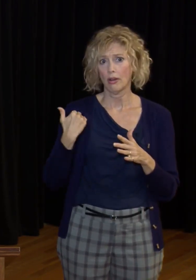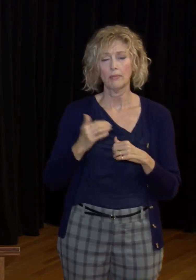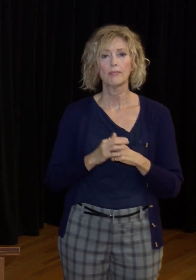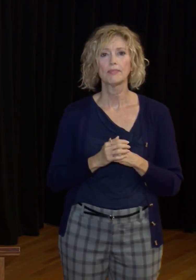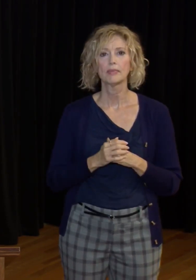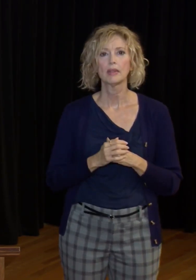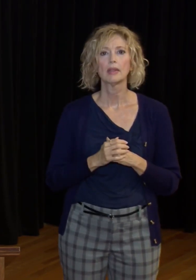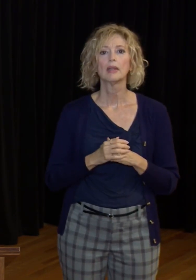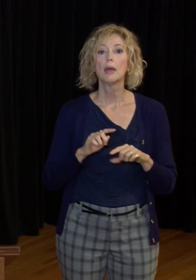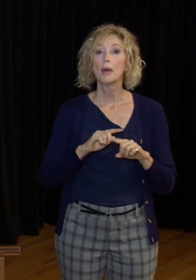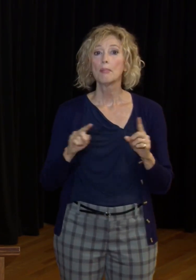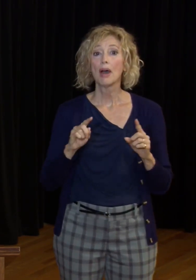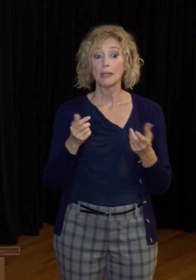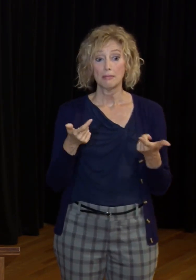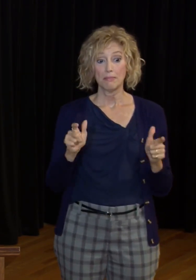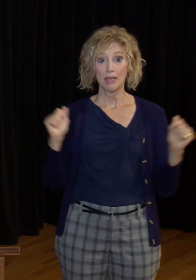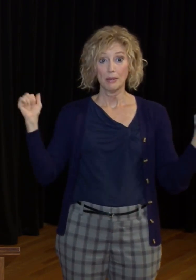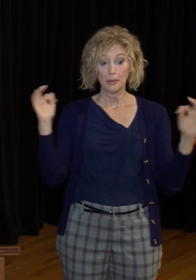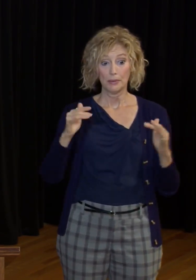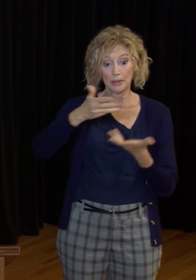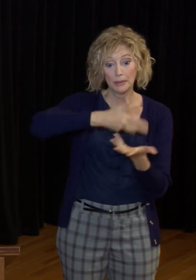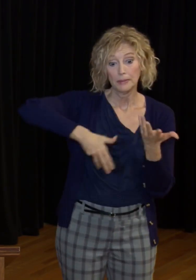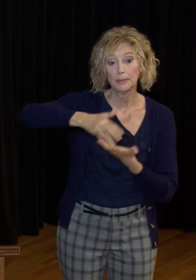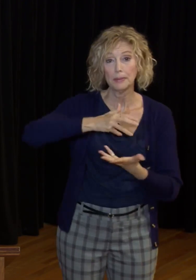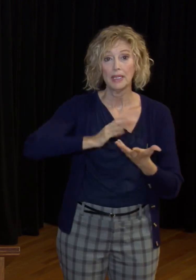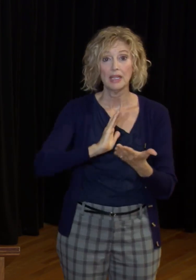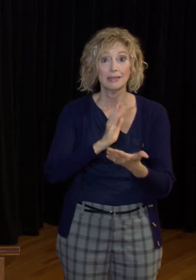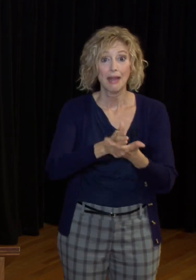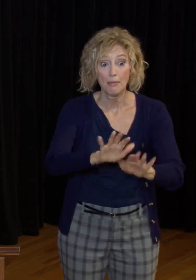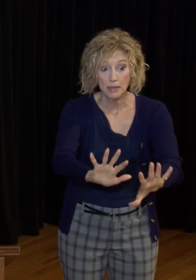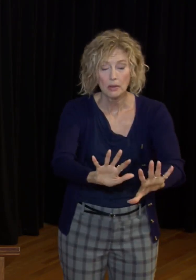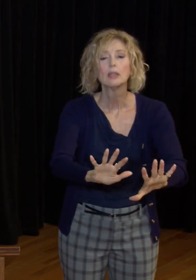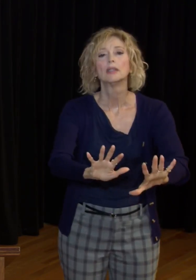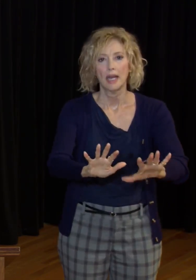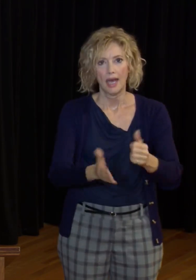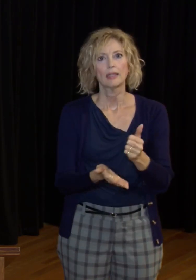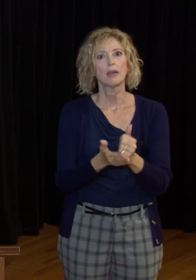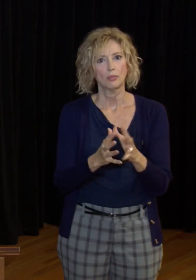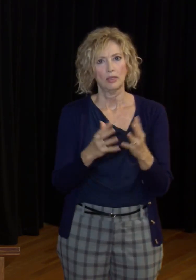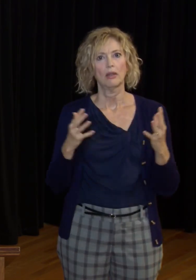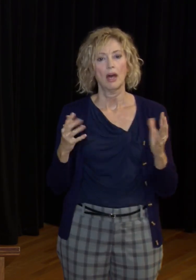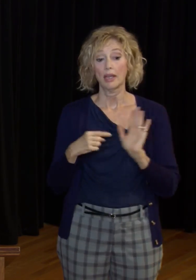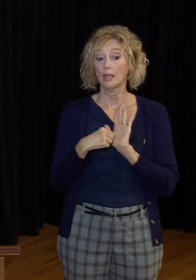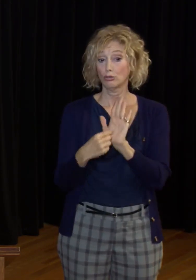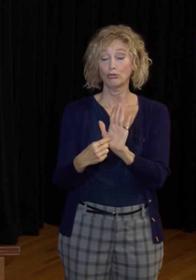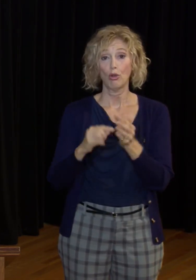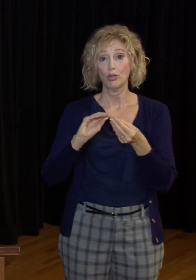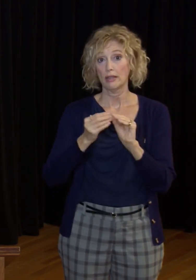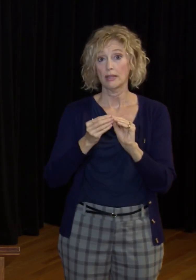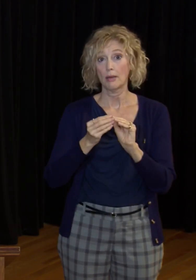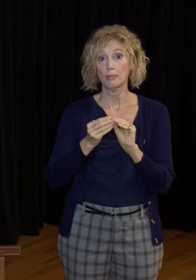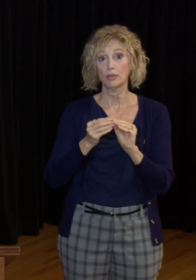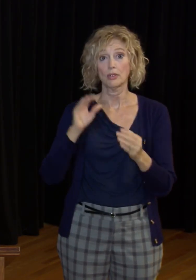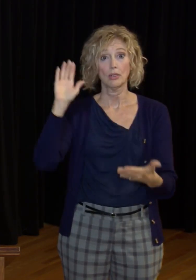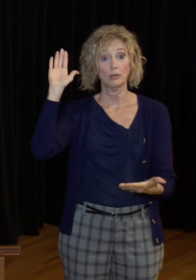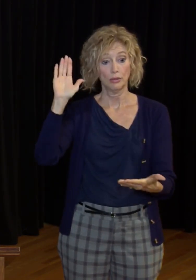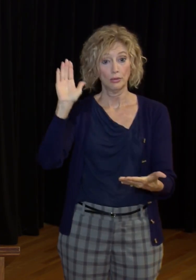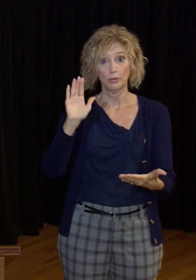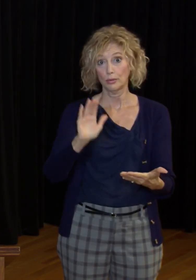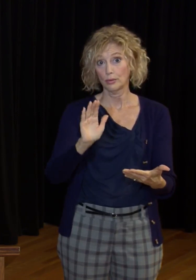the curtailing of large gatherings has a lot to do with communal spread, which is why we made the decision, and it's reflective in the numbers coming down. And